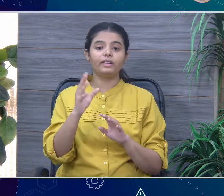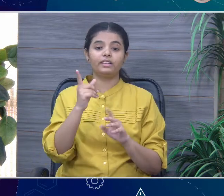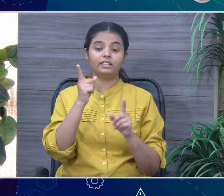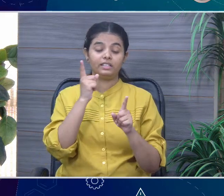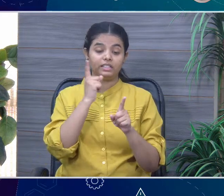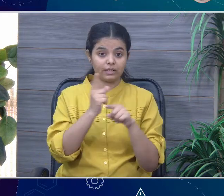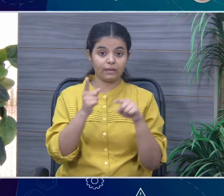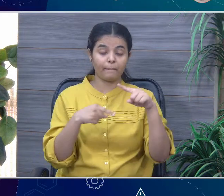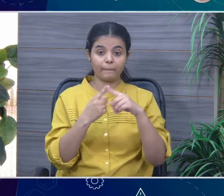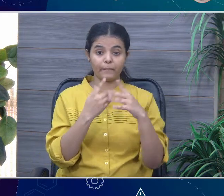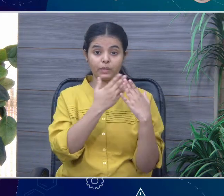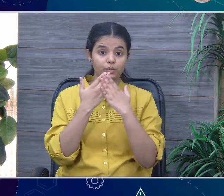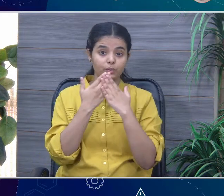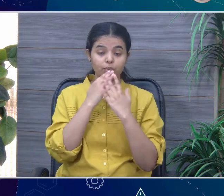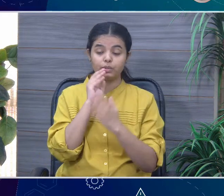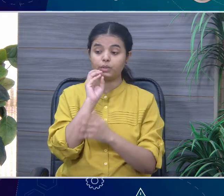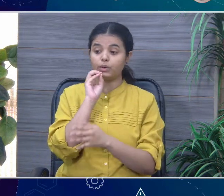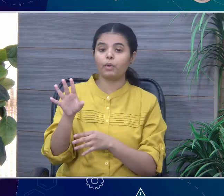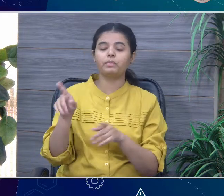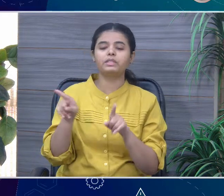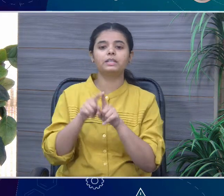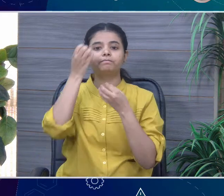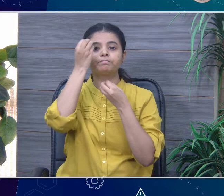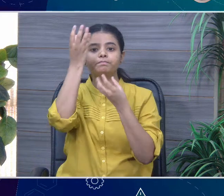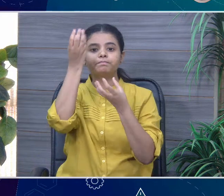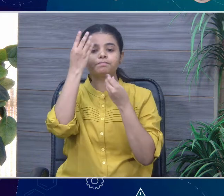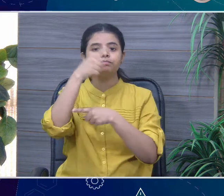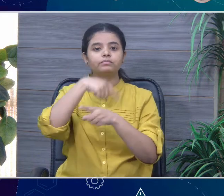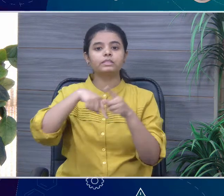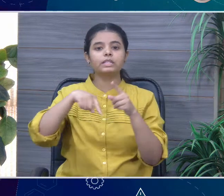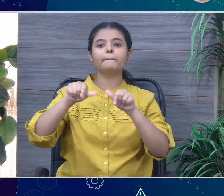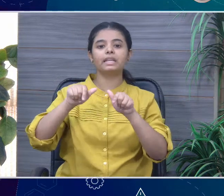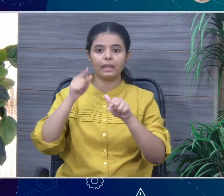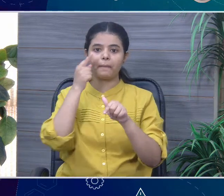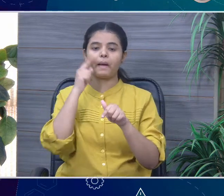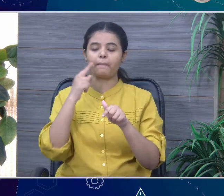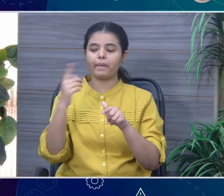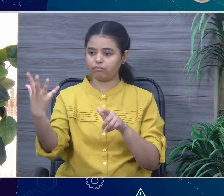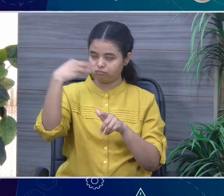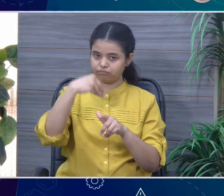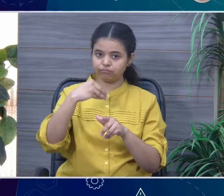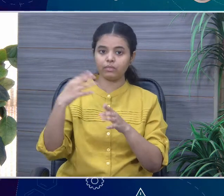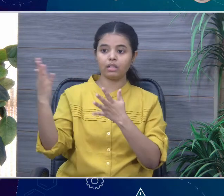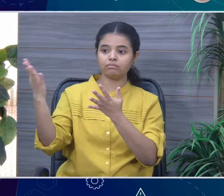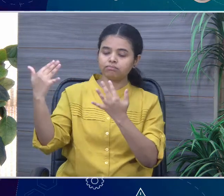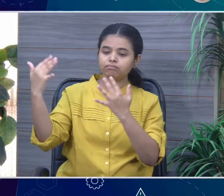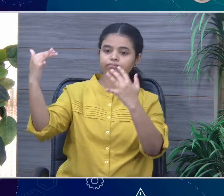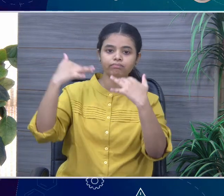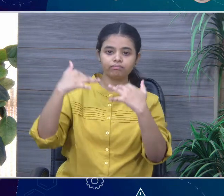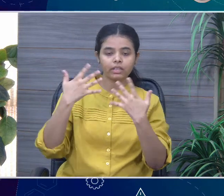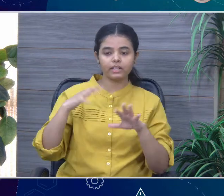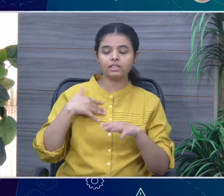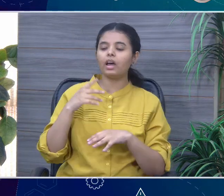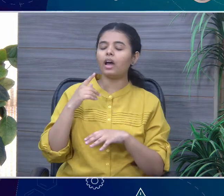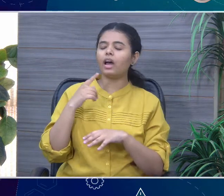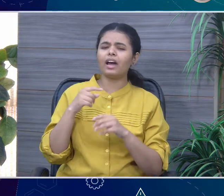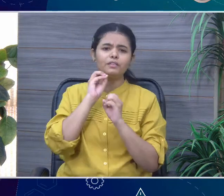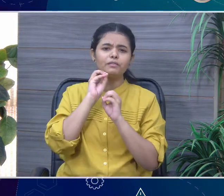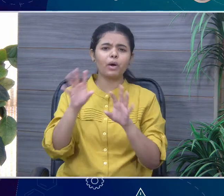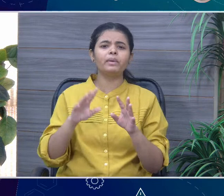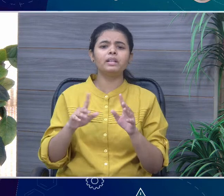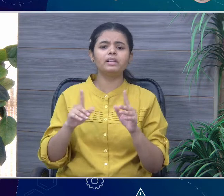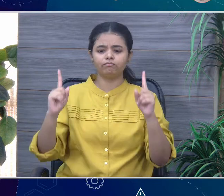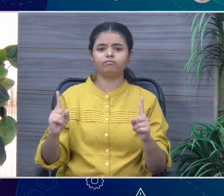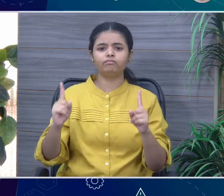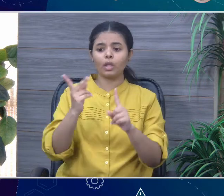schools should have orientation programs related to buddy system for the parents, to make them understand that it's a mutual